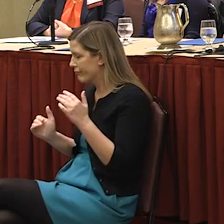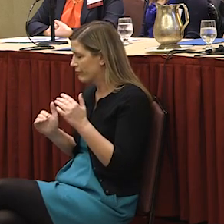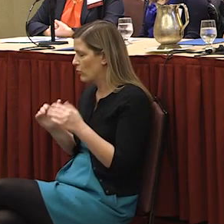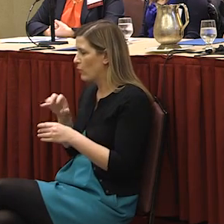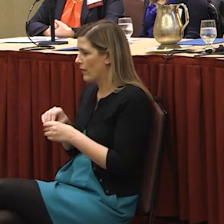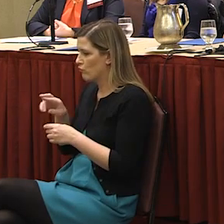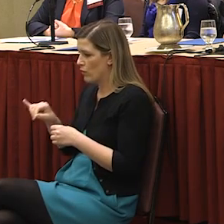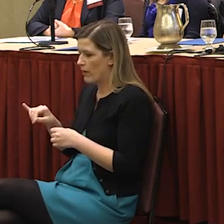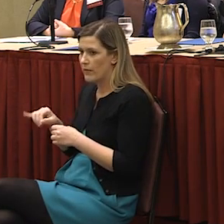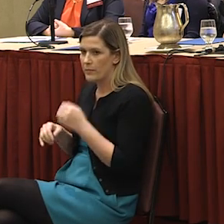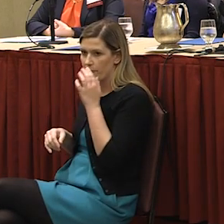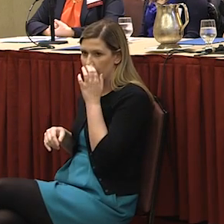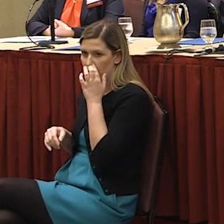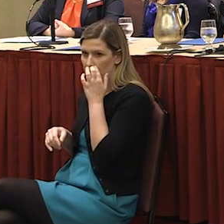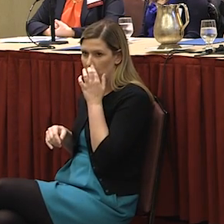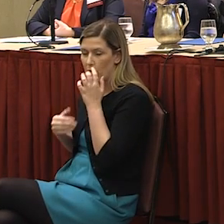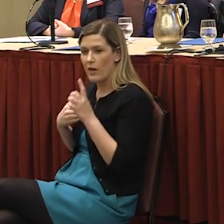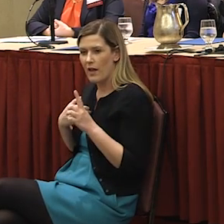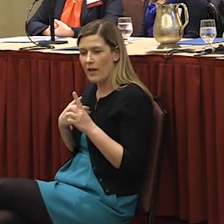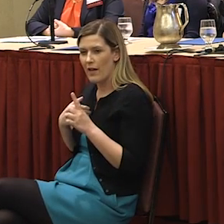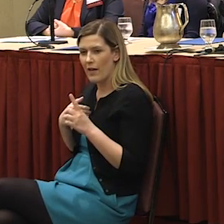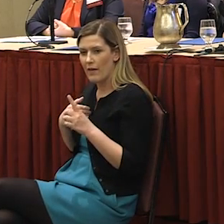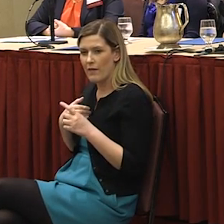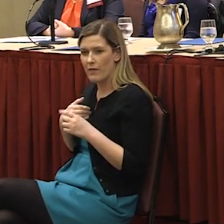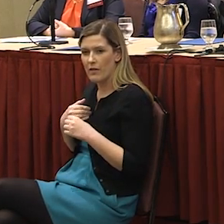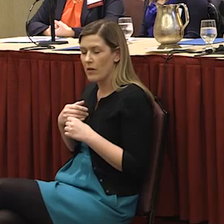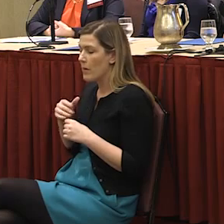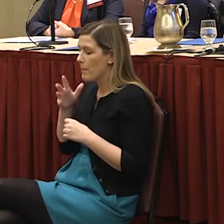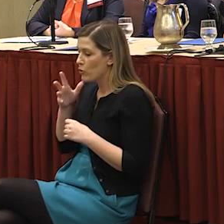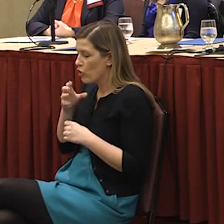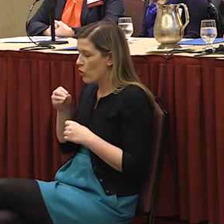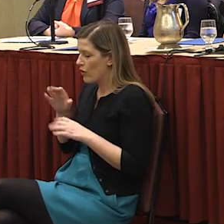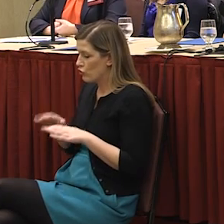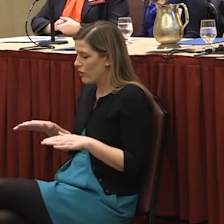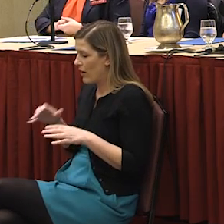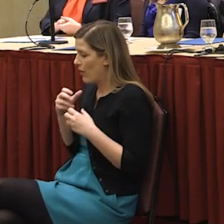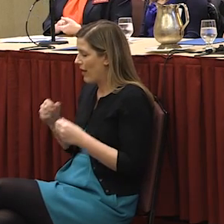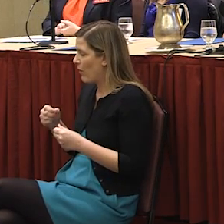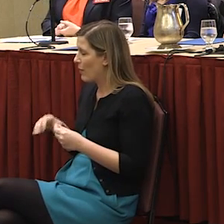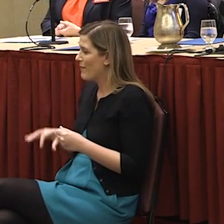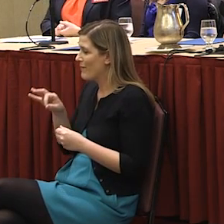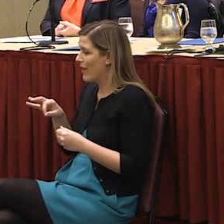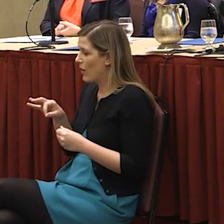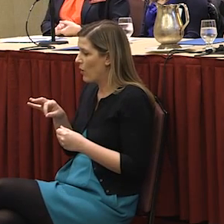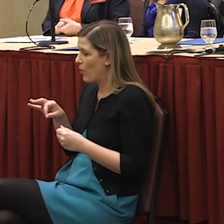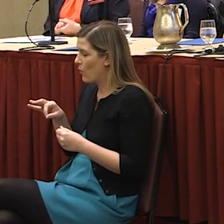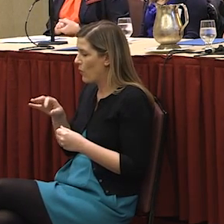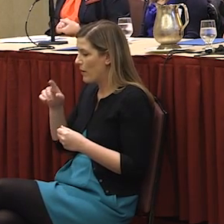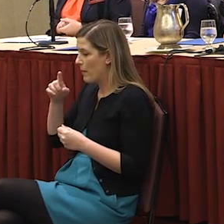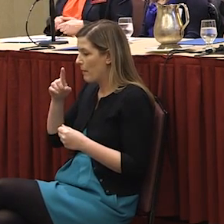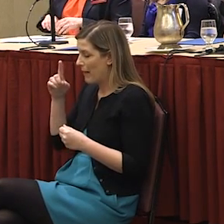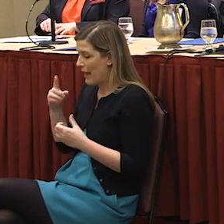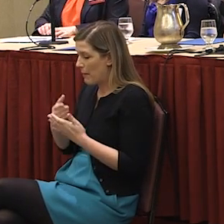Island. So we have maternal and child health. So the findings are that the infant mortality rate for Black